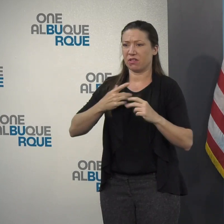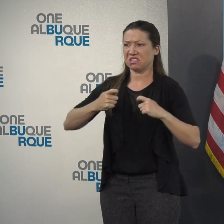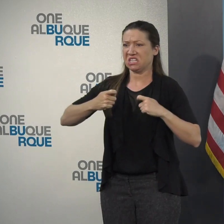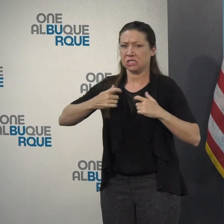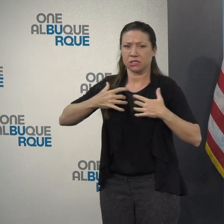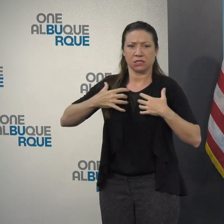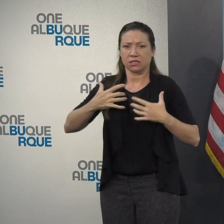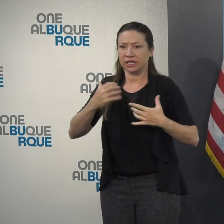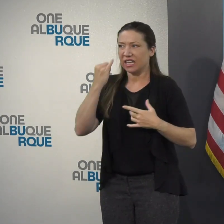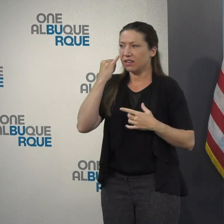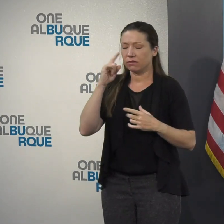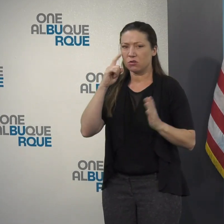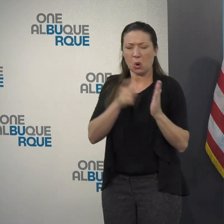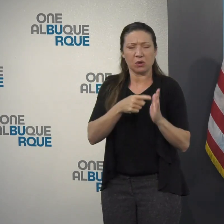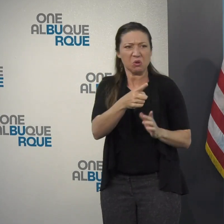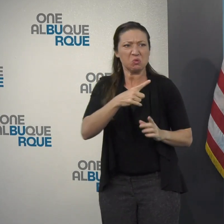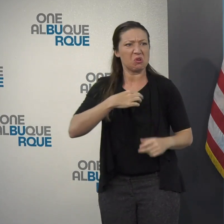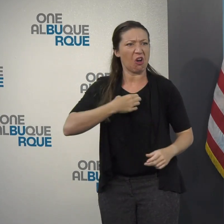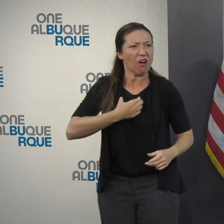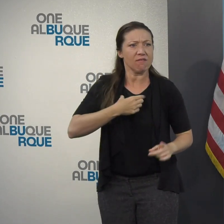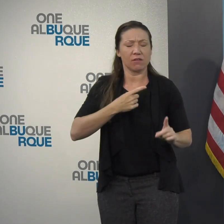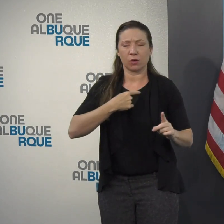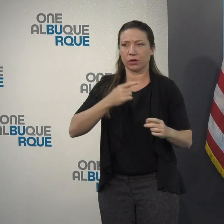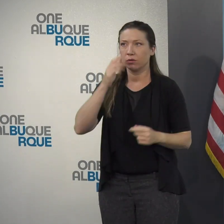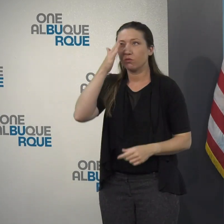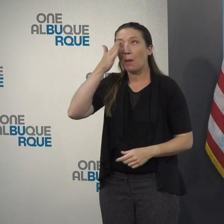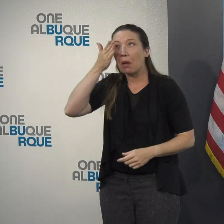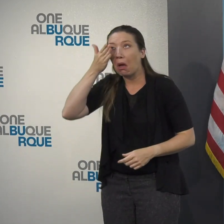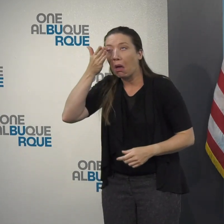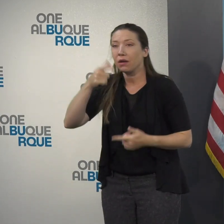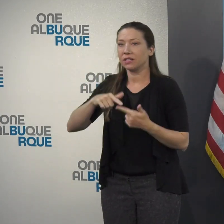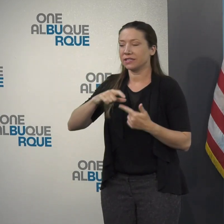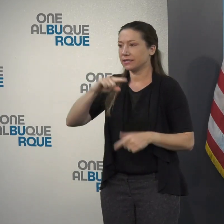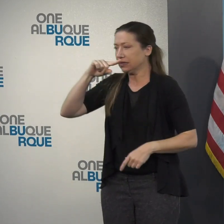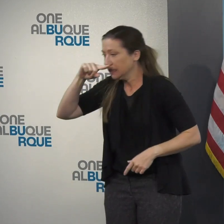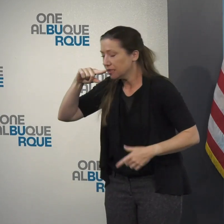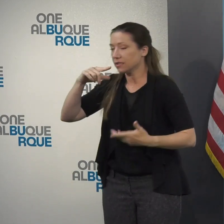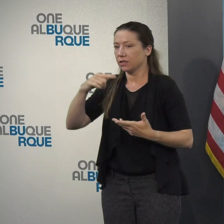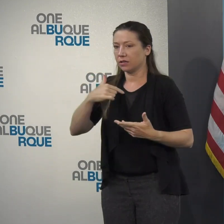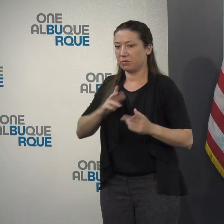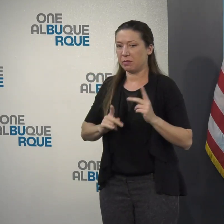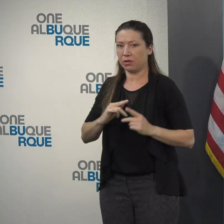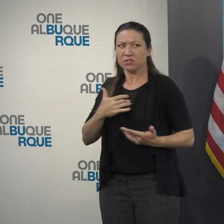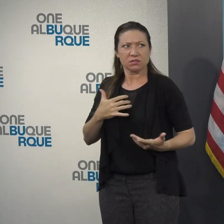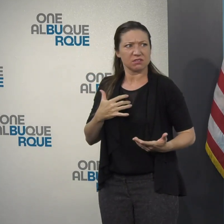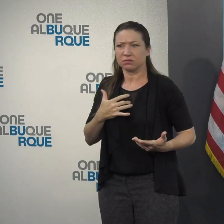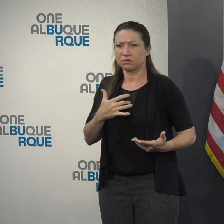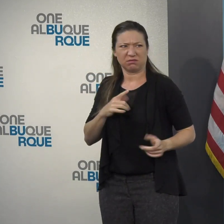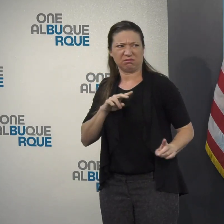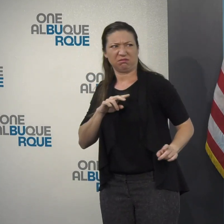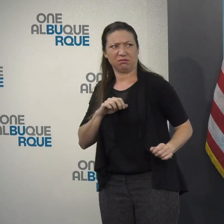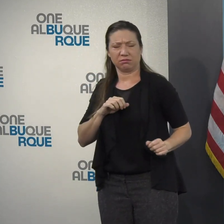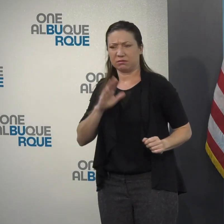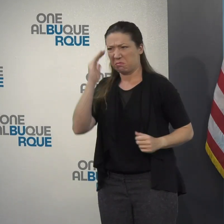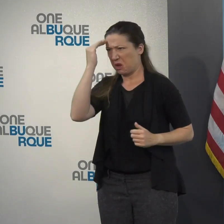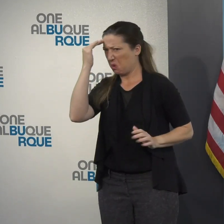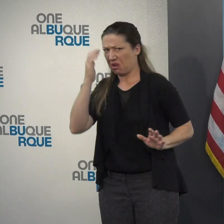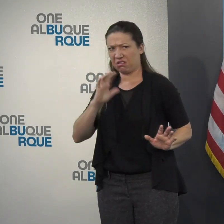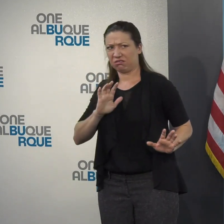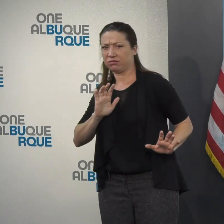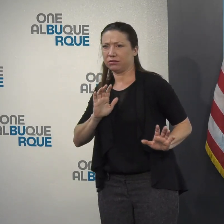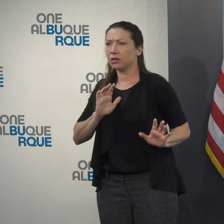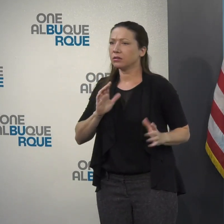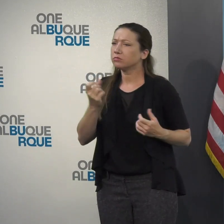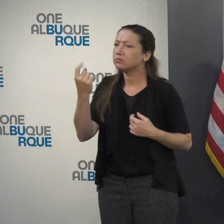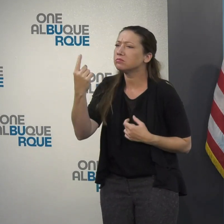their eyes or sneezes, that, everyone seems to be very paranoid about that. And look, we understand that. That's very natural. We